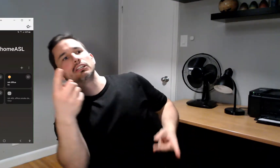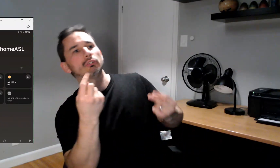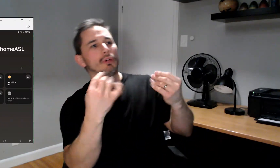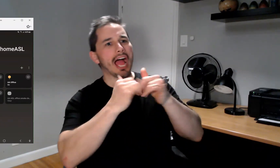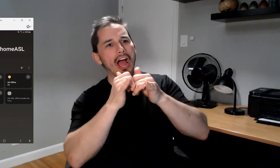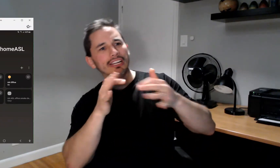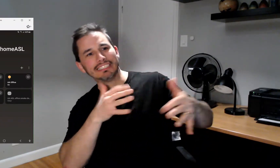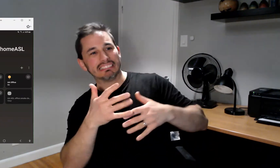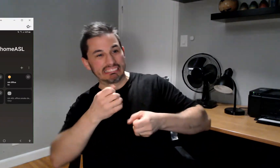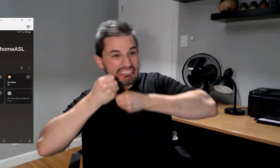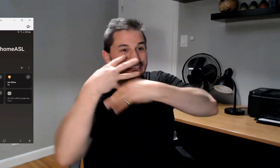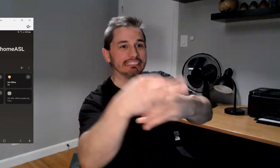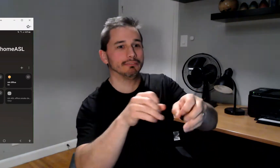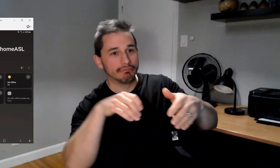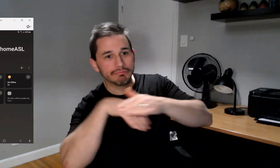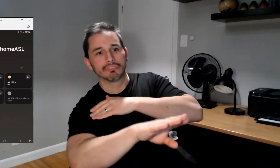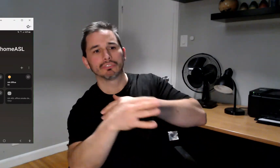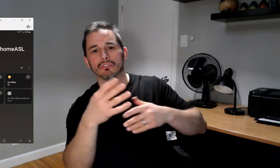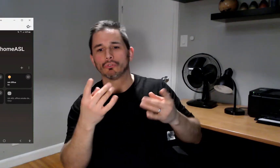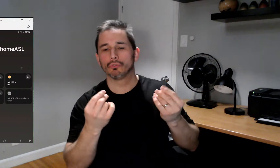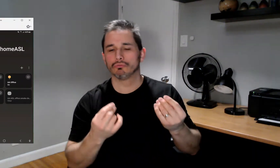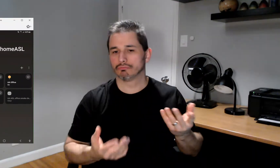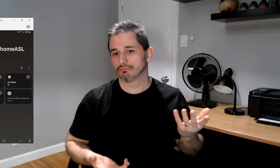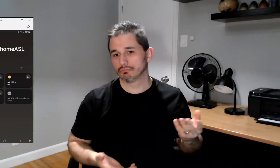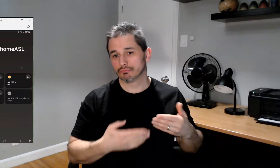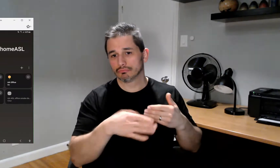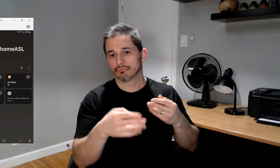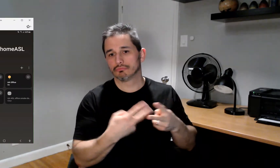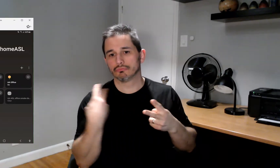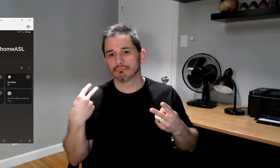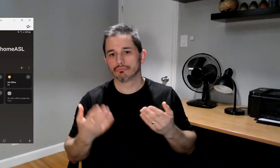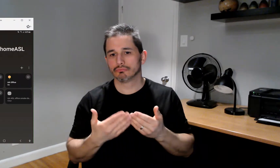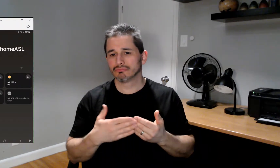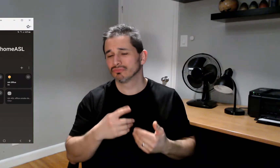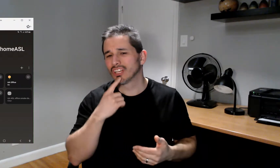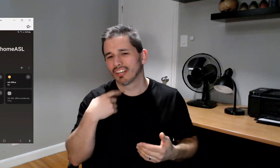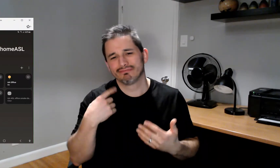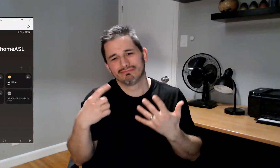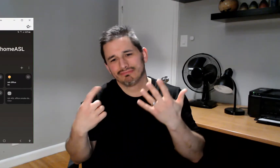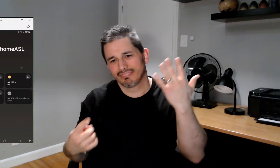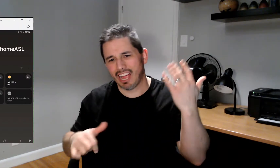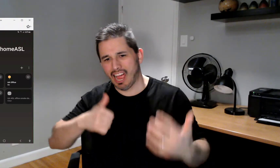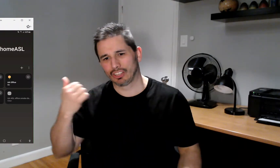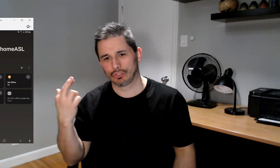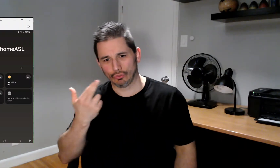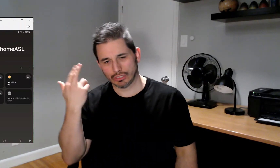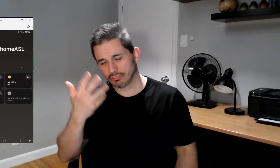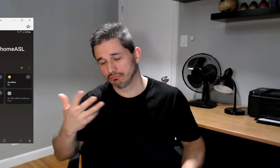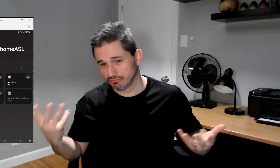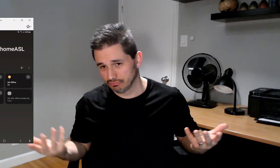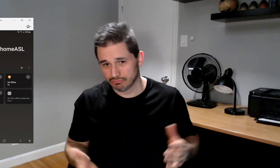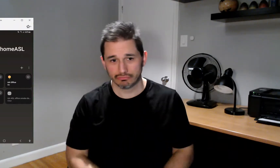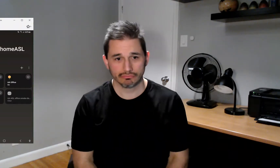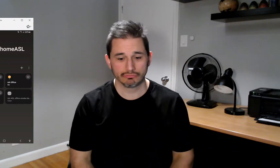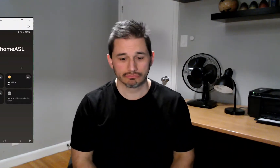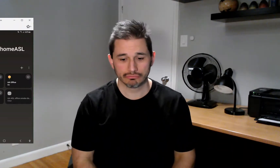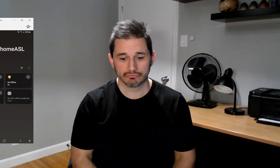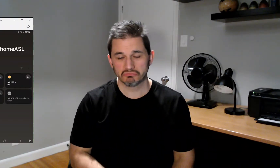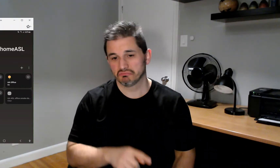to try to figure out how to break and enter into my house. They can just go through the front door as it'll already be unlocked. Those are just a few